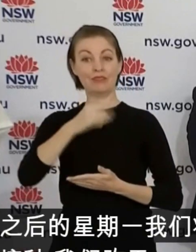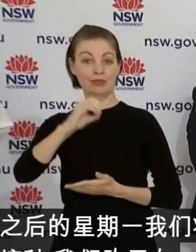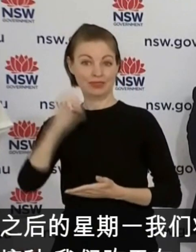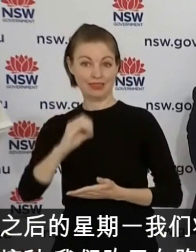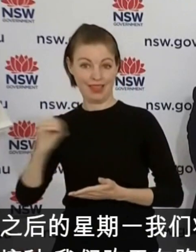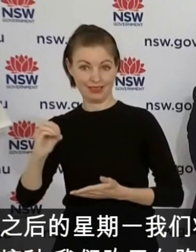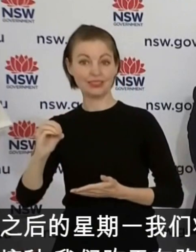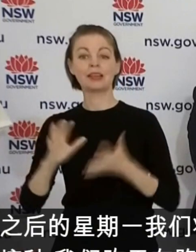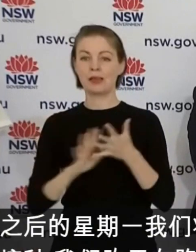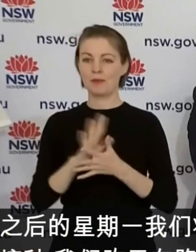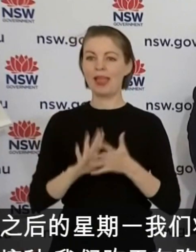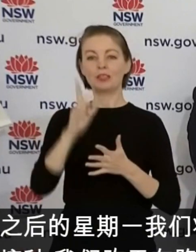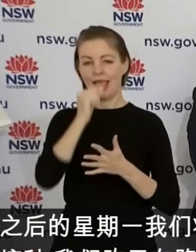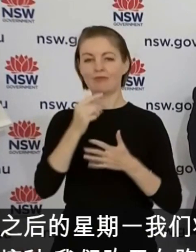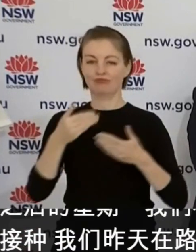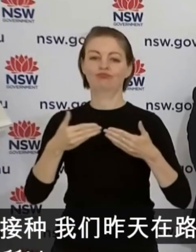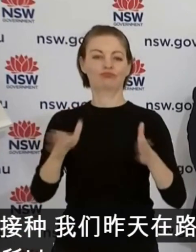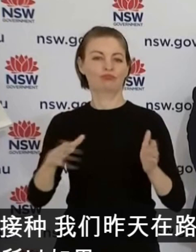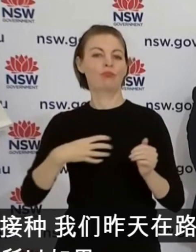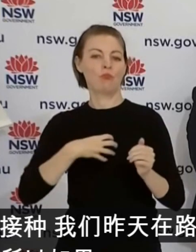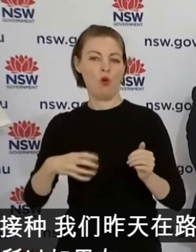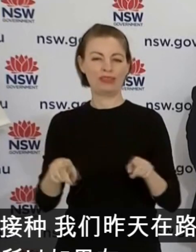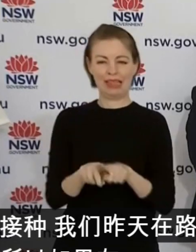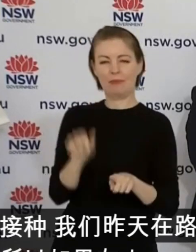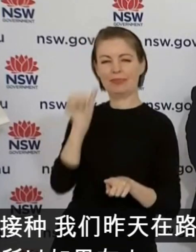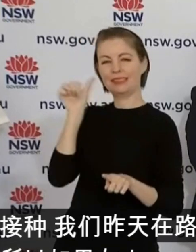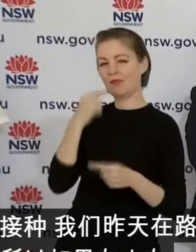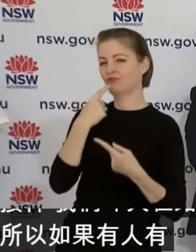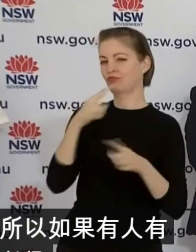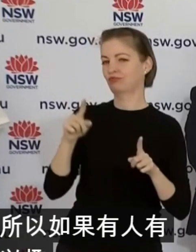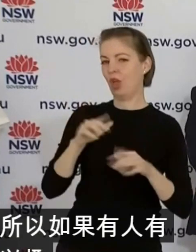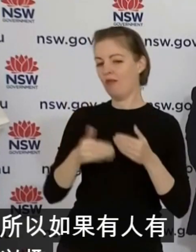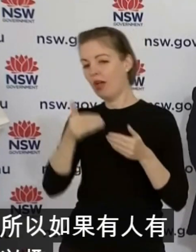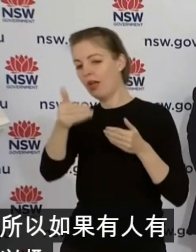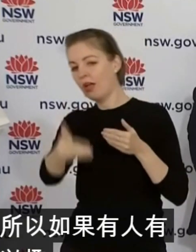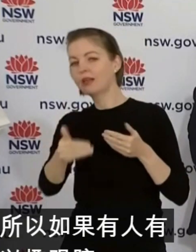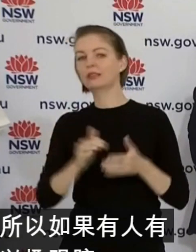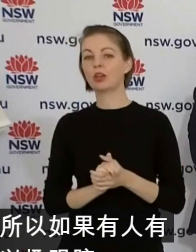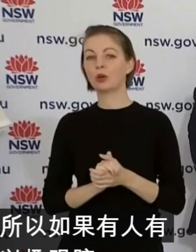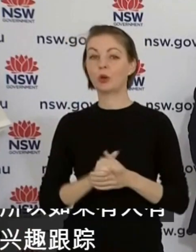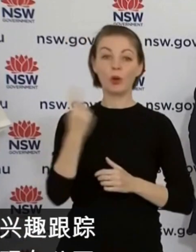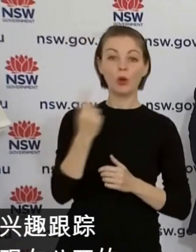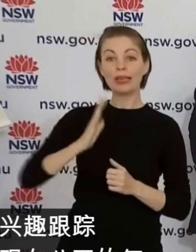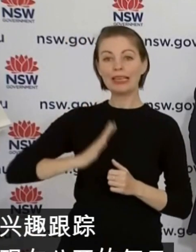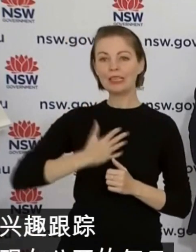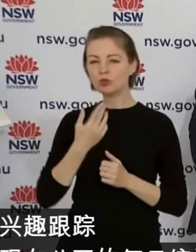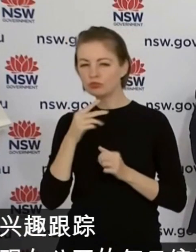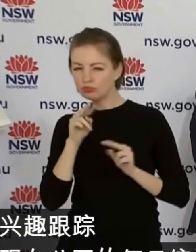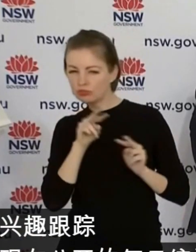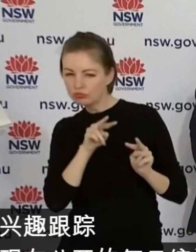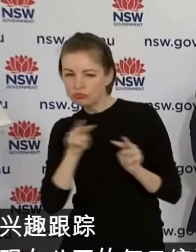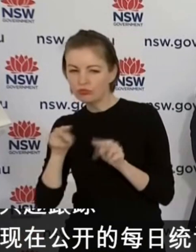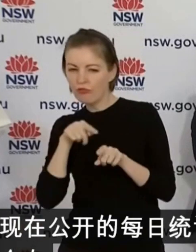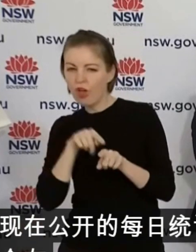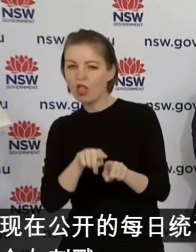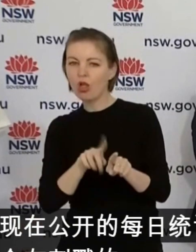have those freedoms that we outlined in the roadmap yesterday. So if anyone is interested in following the daily tally, that's now publicly